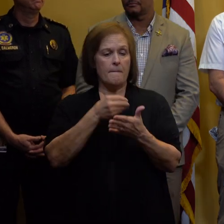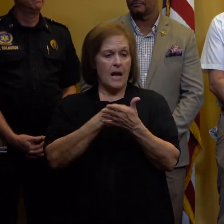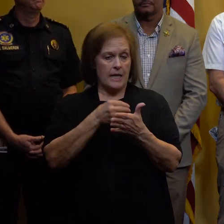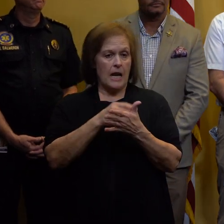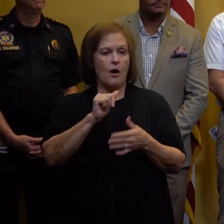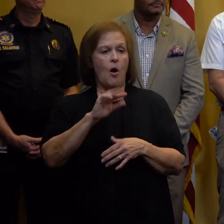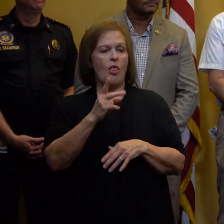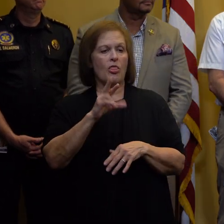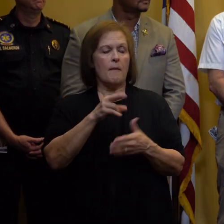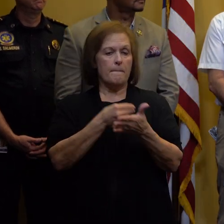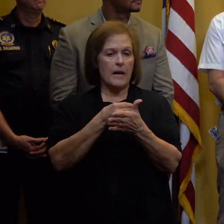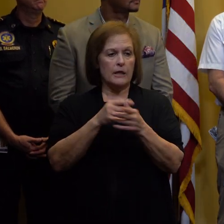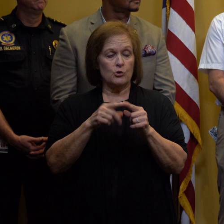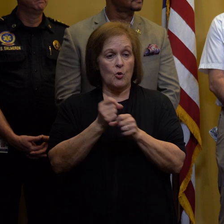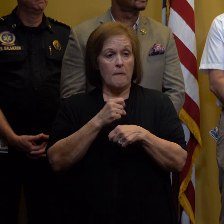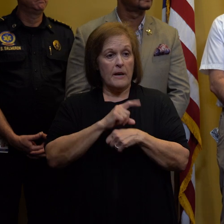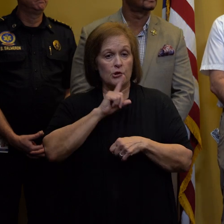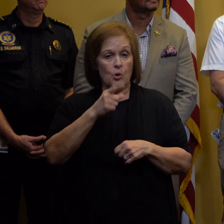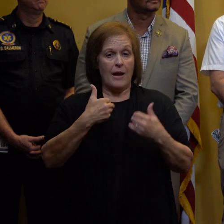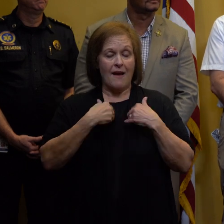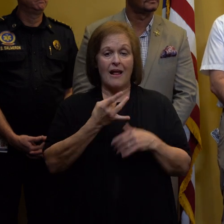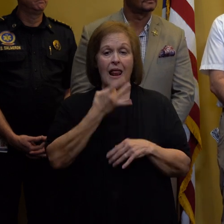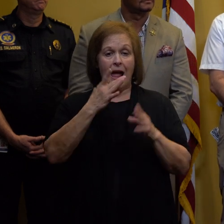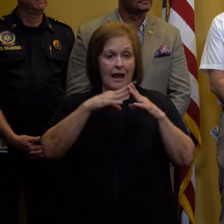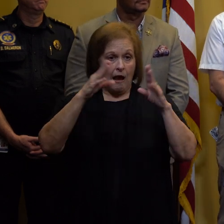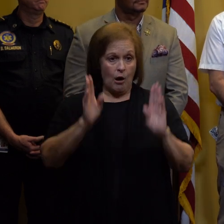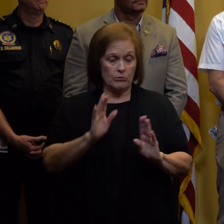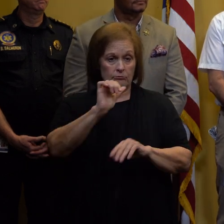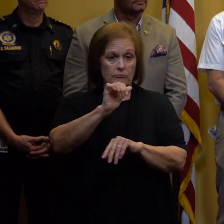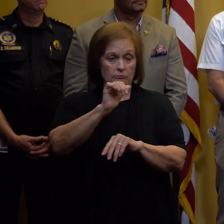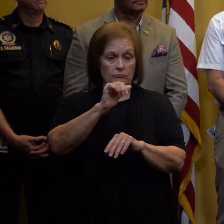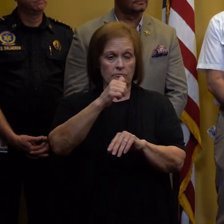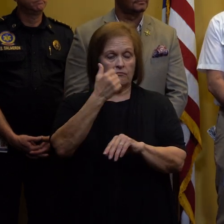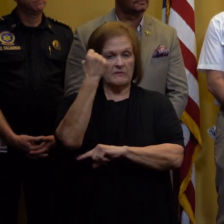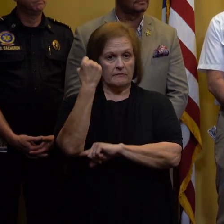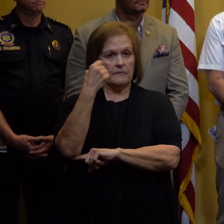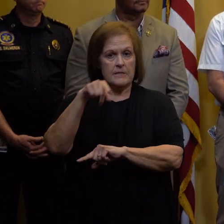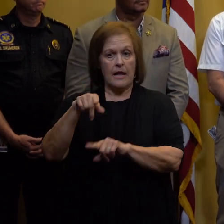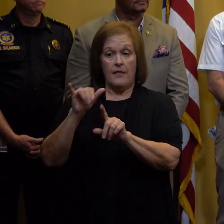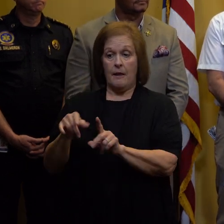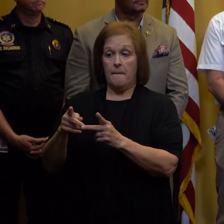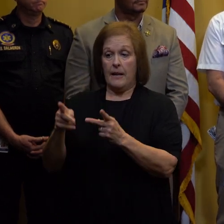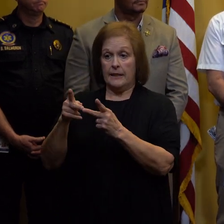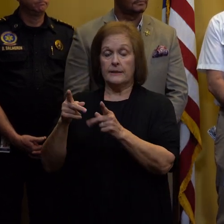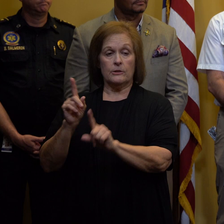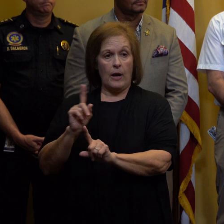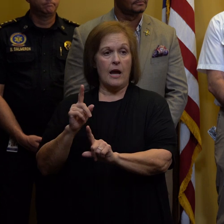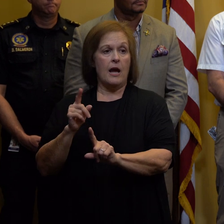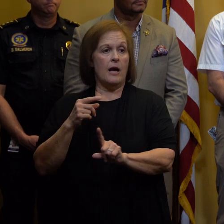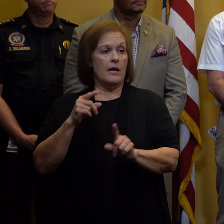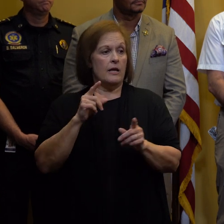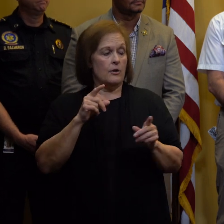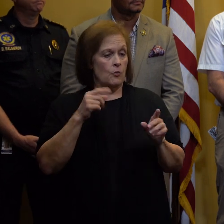money to ensure that we have lighthouses throughout the city of New Orleans, and again, to be able to meet our people where